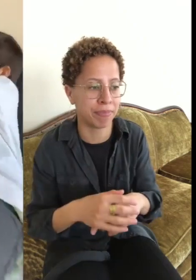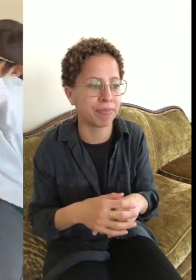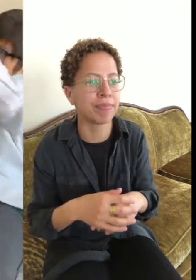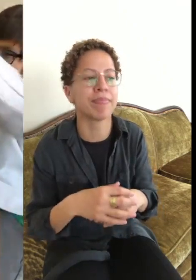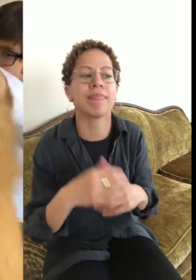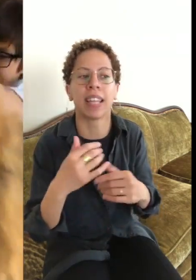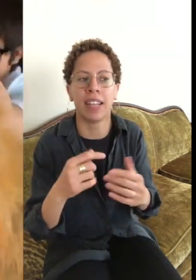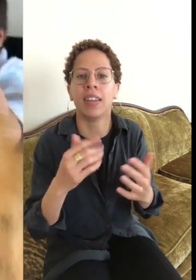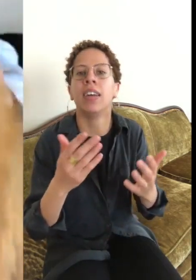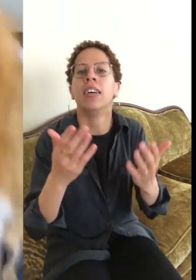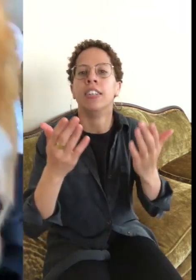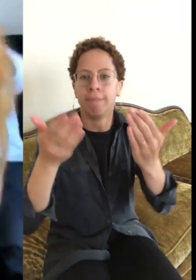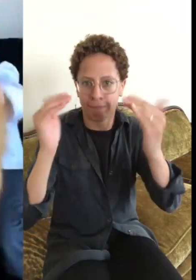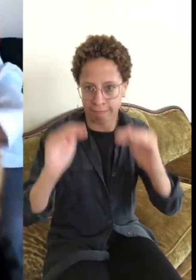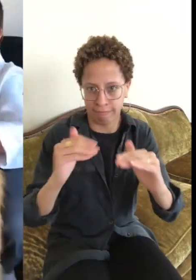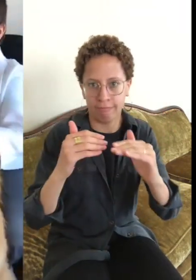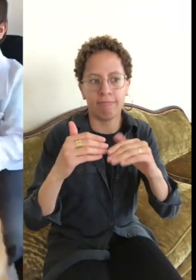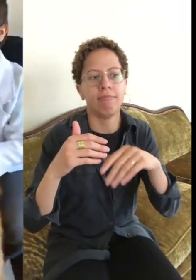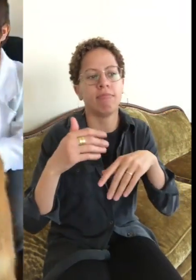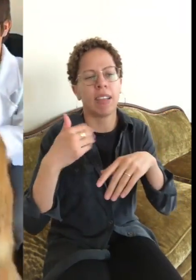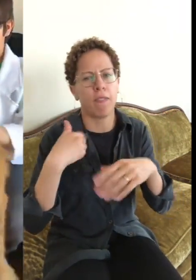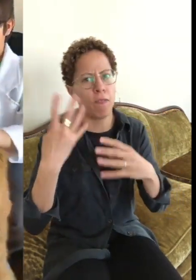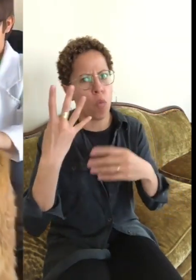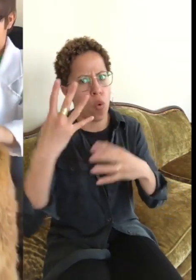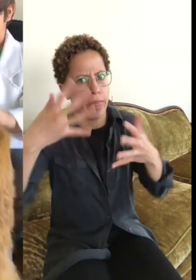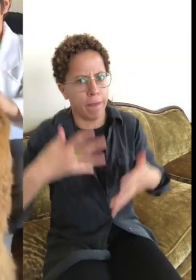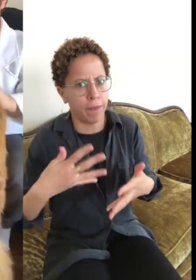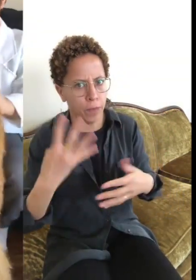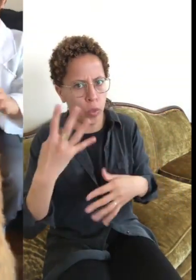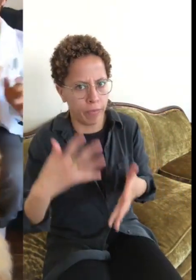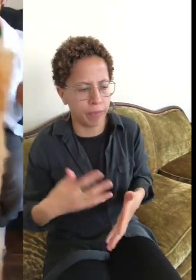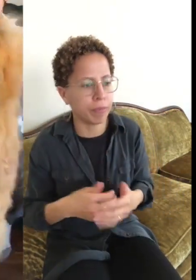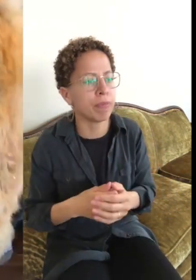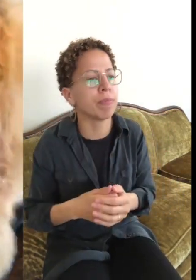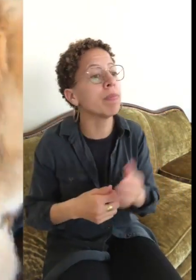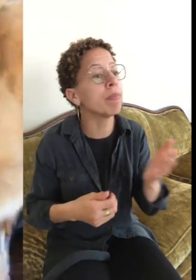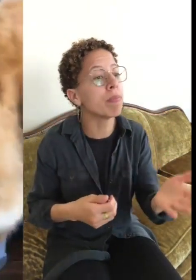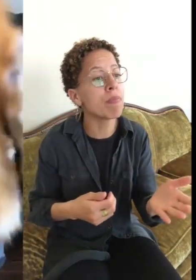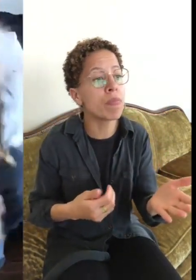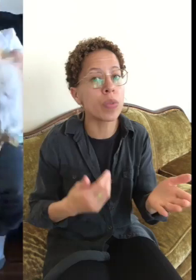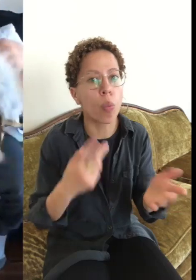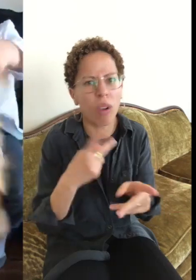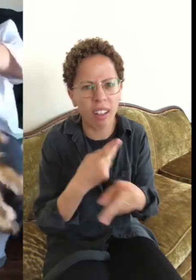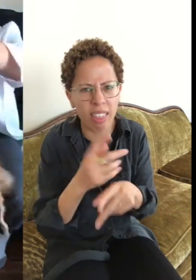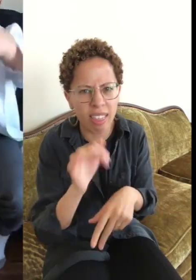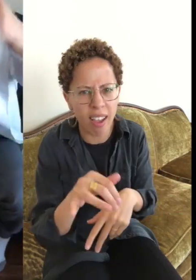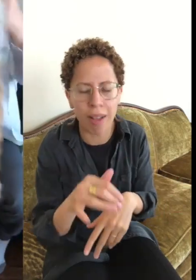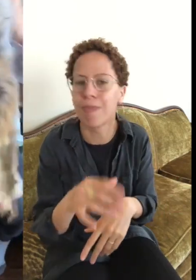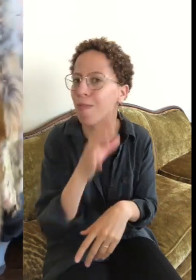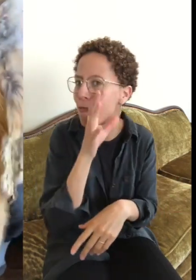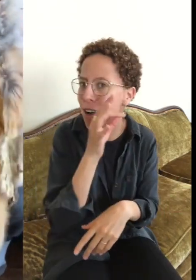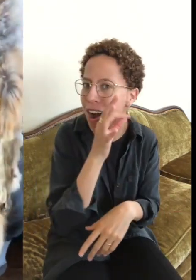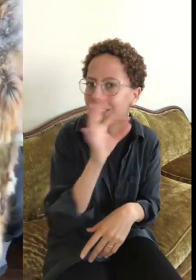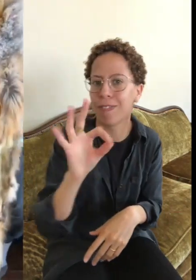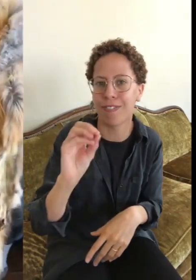left. Ooh, what is this? The fox? Yeah. Kind of strange. Well, I do have one question